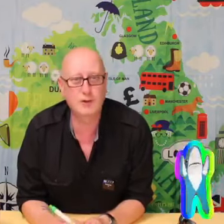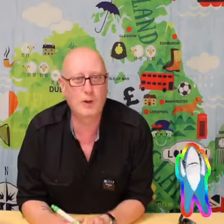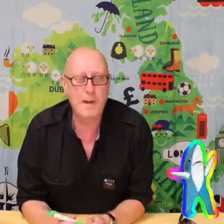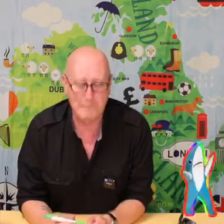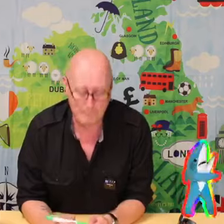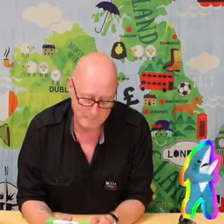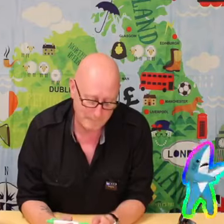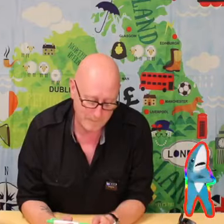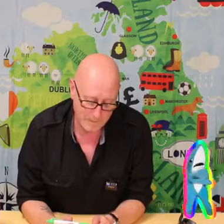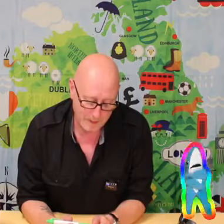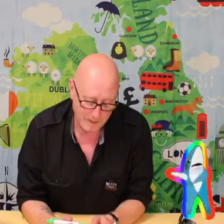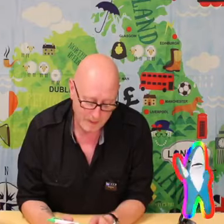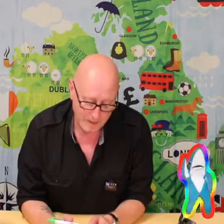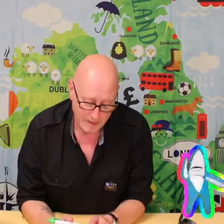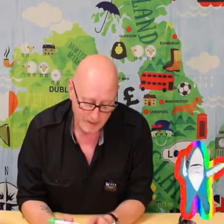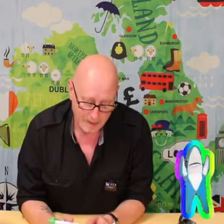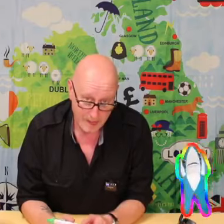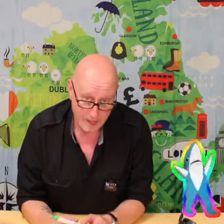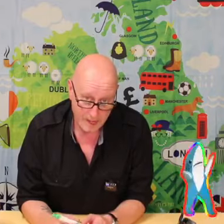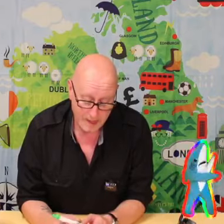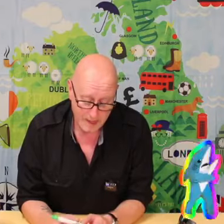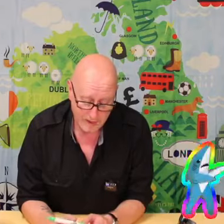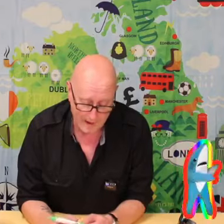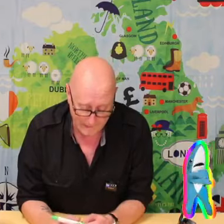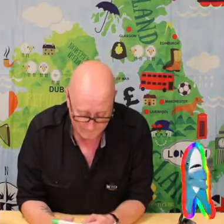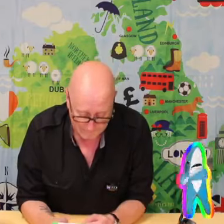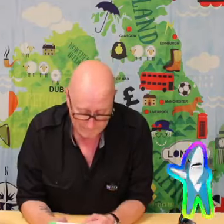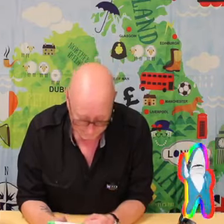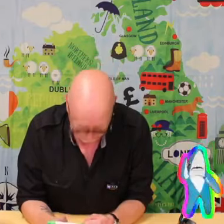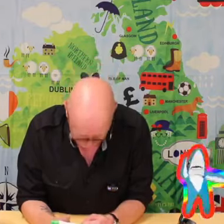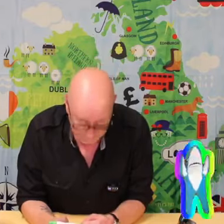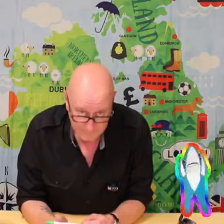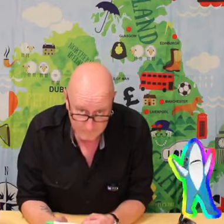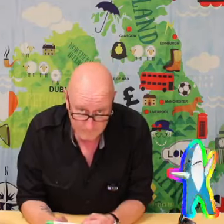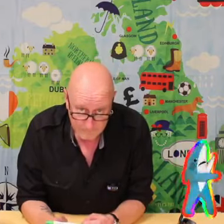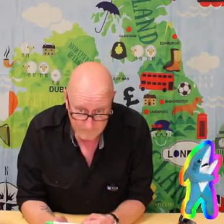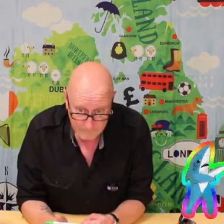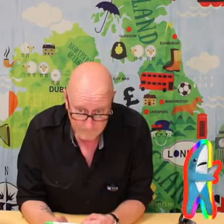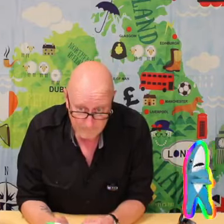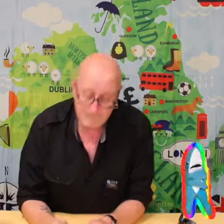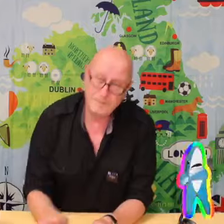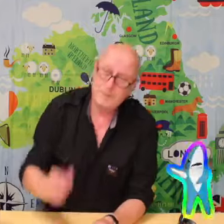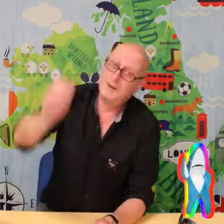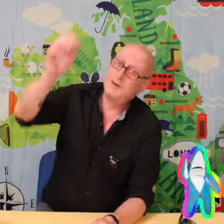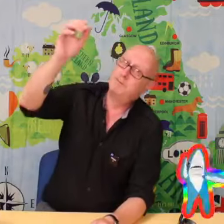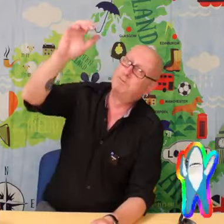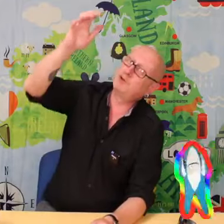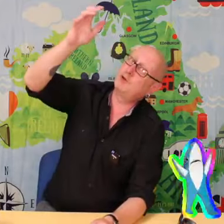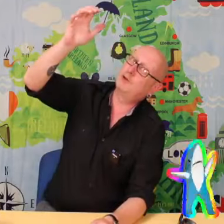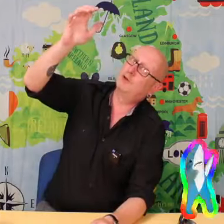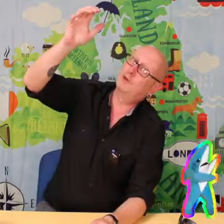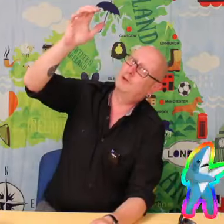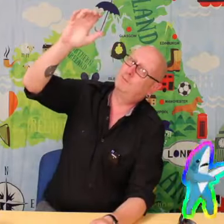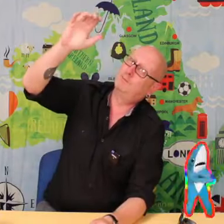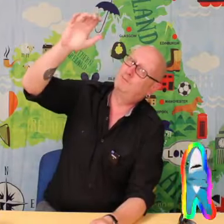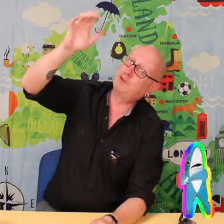I'll probably call how you lead us go. We have, after Matthew watching Spiff Like a Hawk, Miss Catherine Chuck saying afternoon. Bonjour. Hi, Catherine. Bonjour.